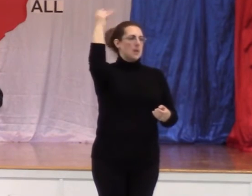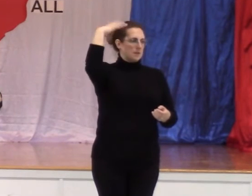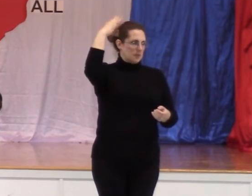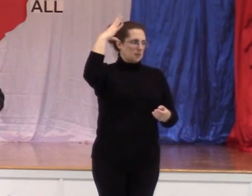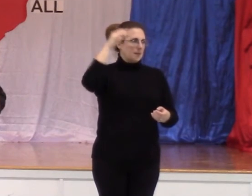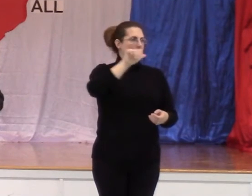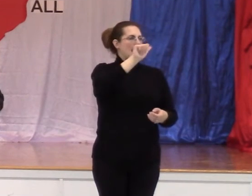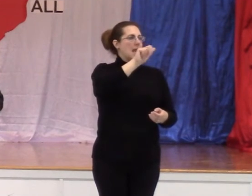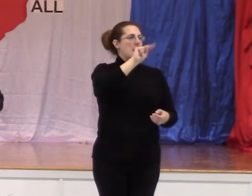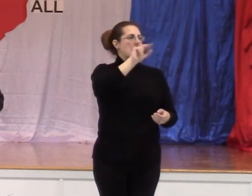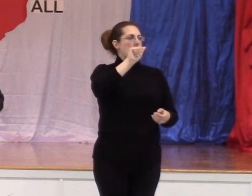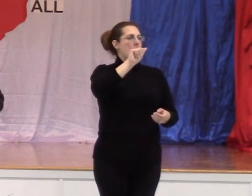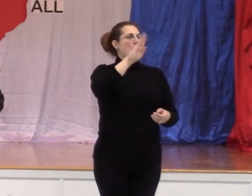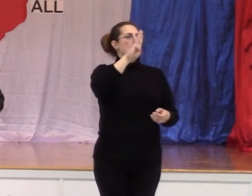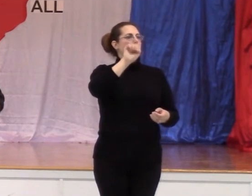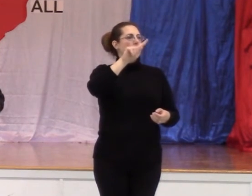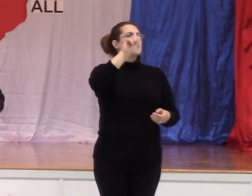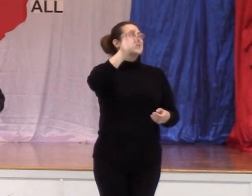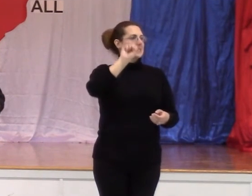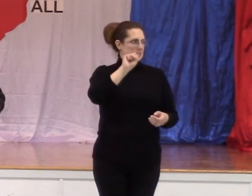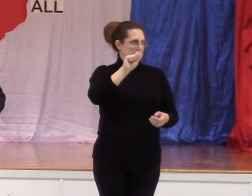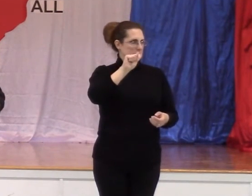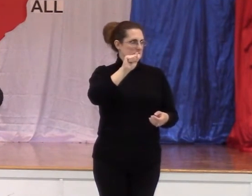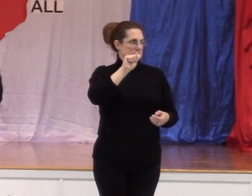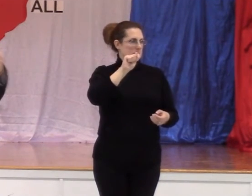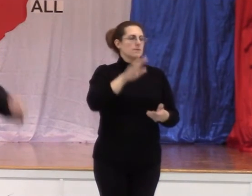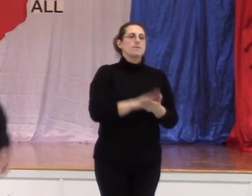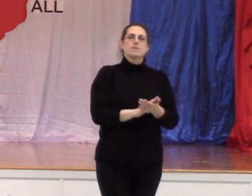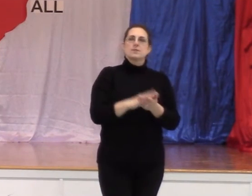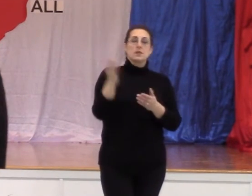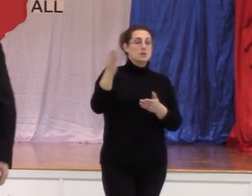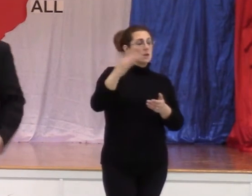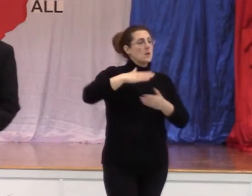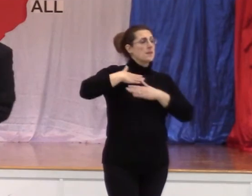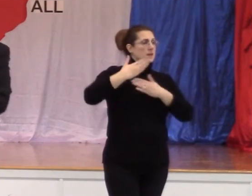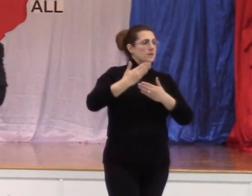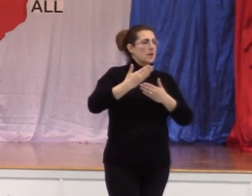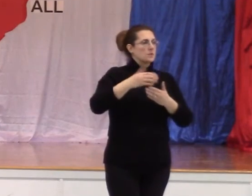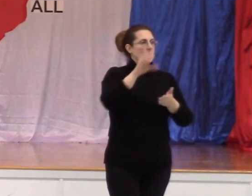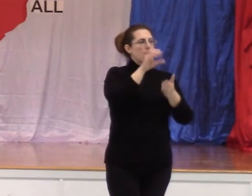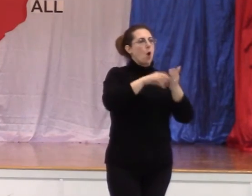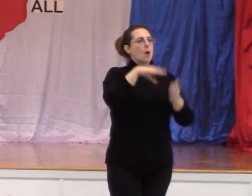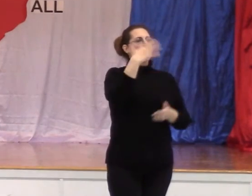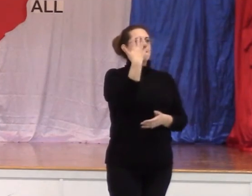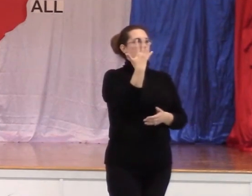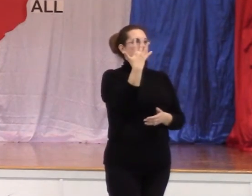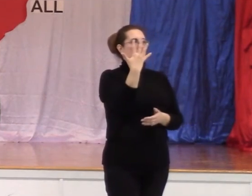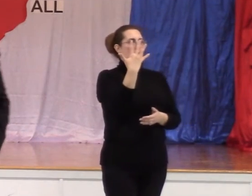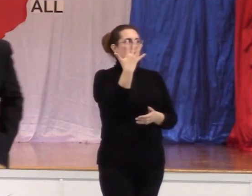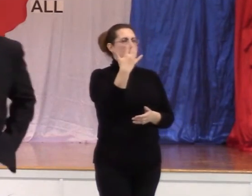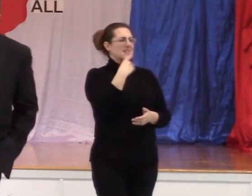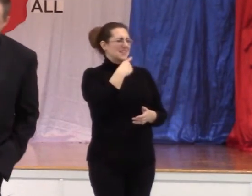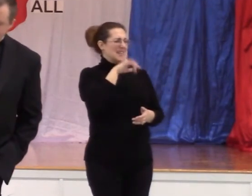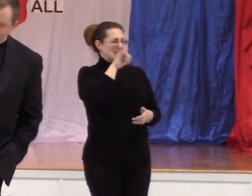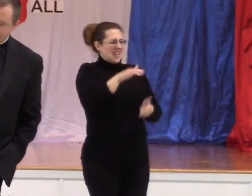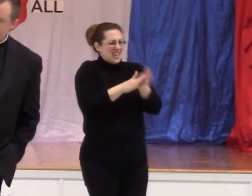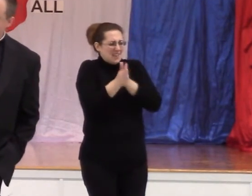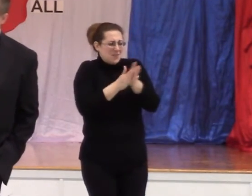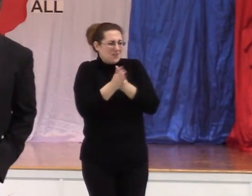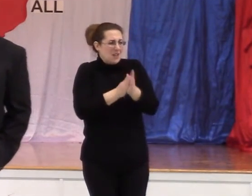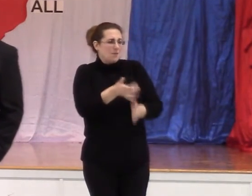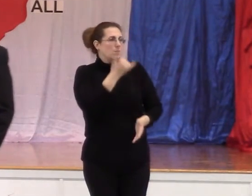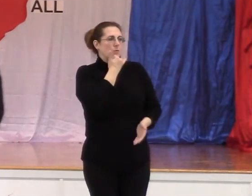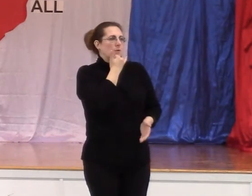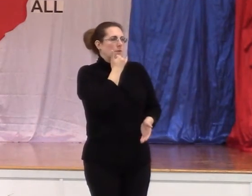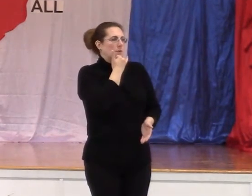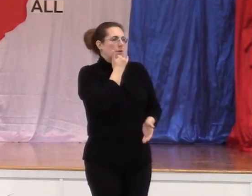today? Right? So in the Augsburg Confession, we have Article 5, where it condemns this kind of enthusiasm that